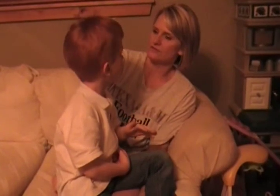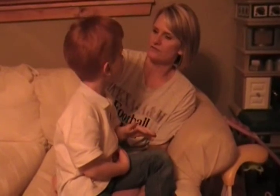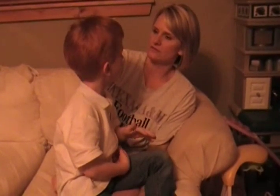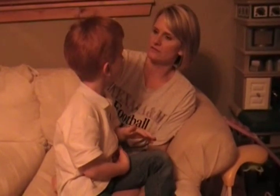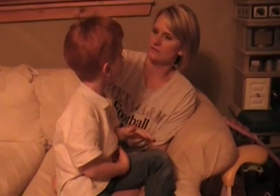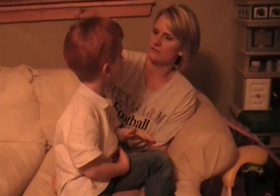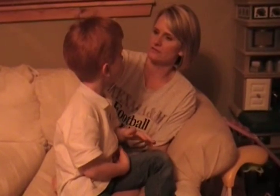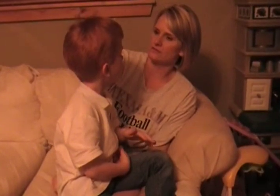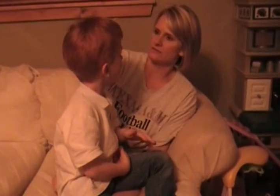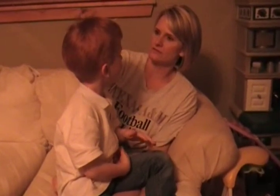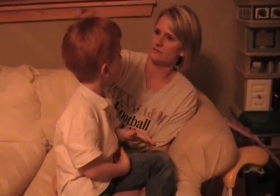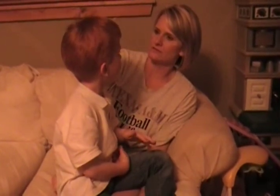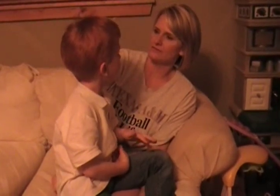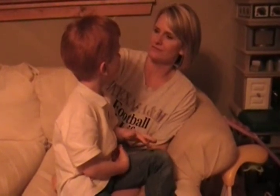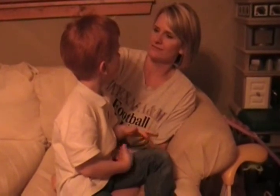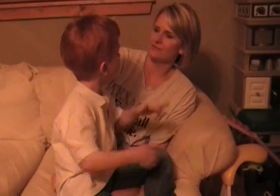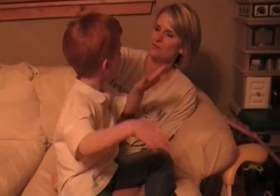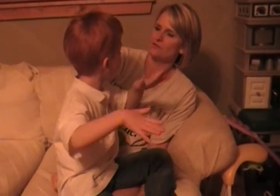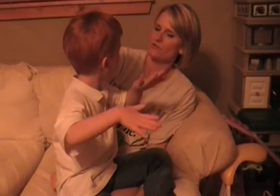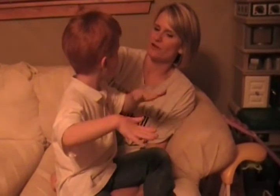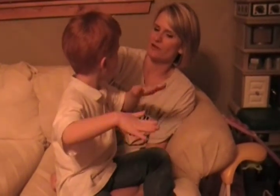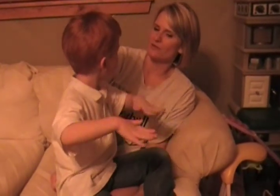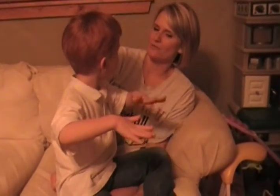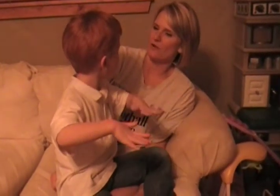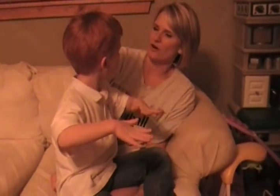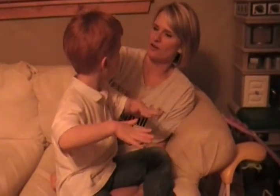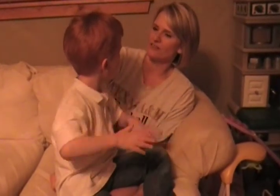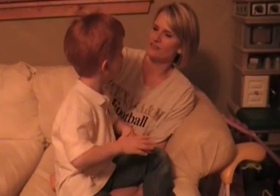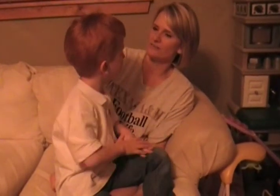else? In the park. What do we do at the park? And we walk.